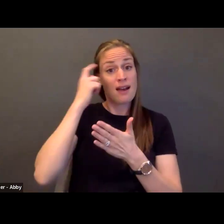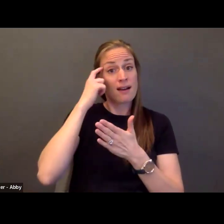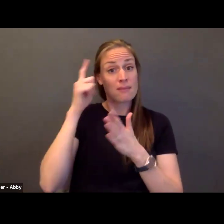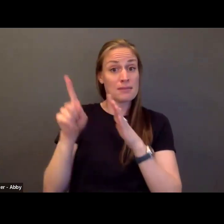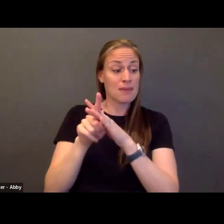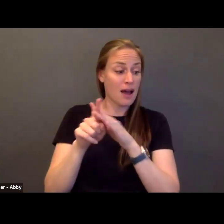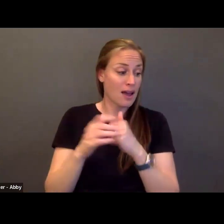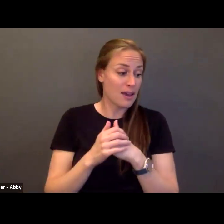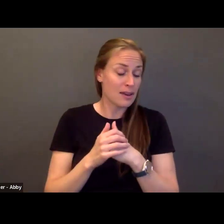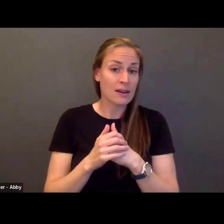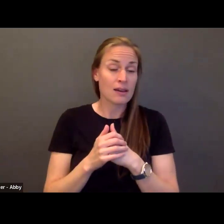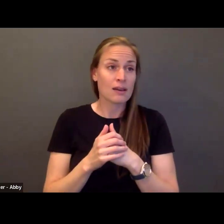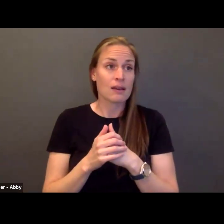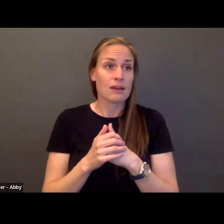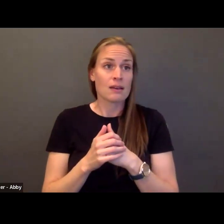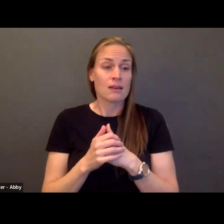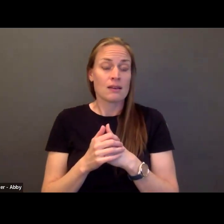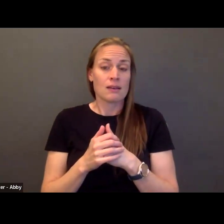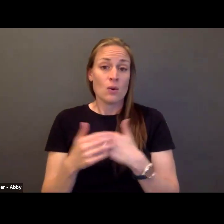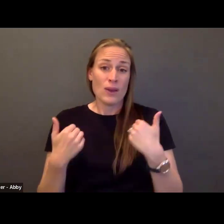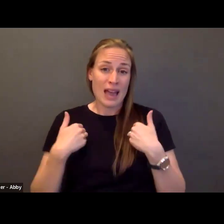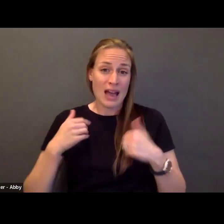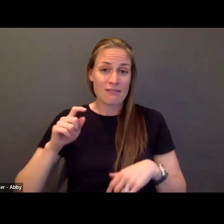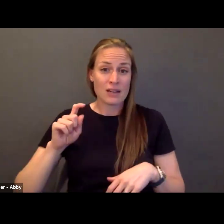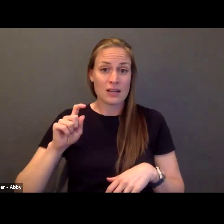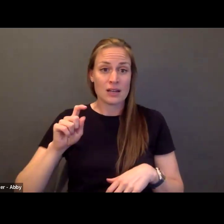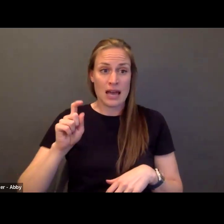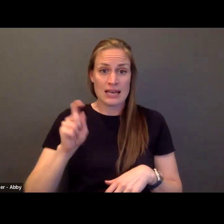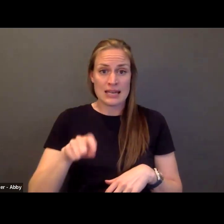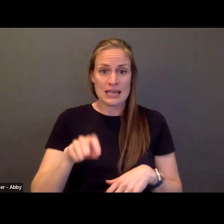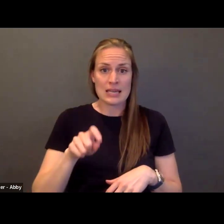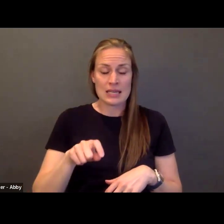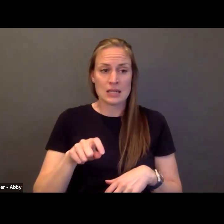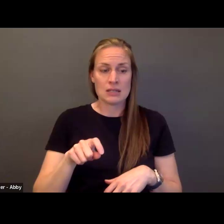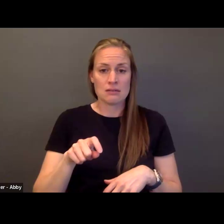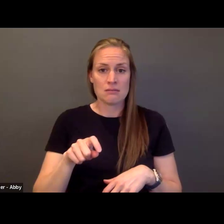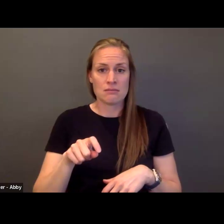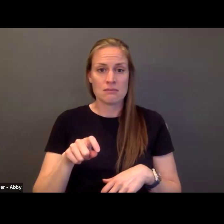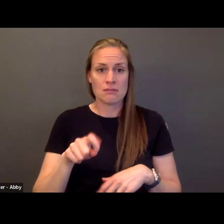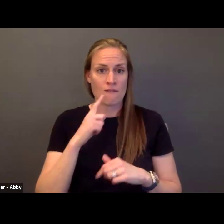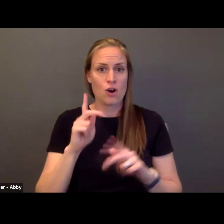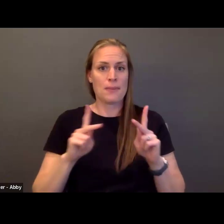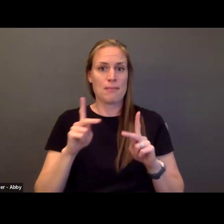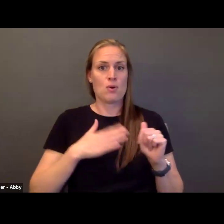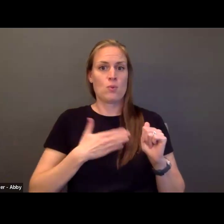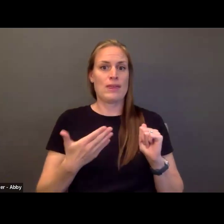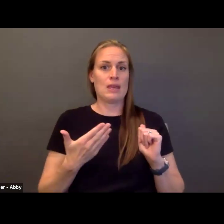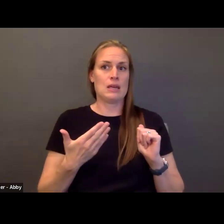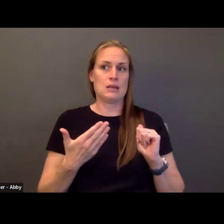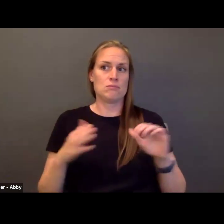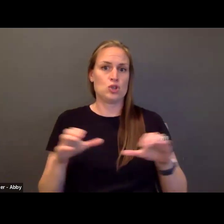for providers, right? And people need to come and do these jobs, right? And there's an